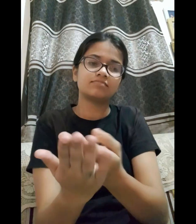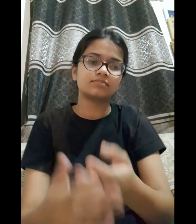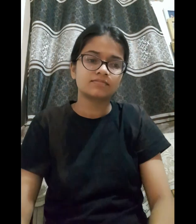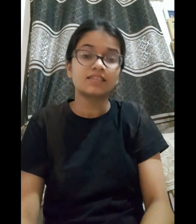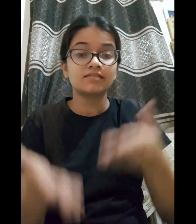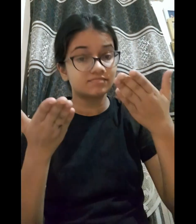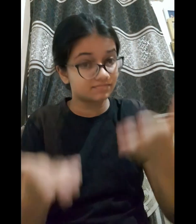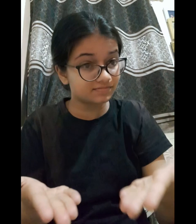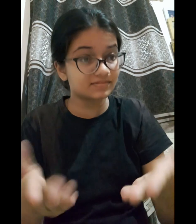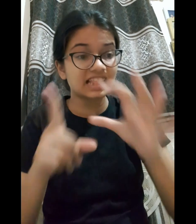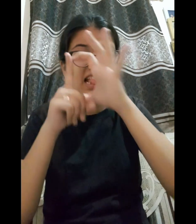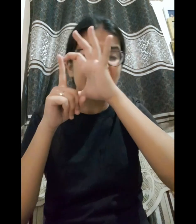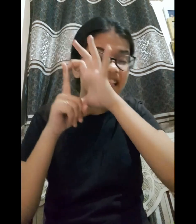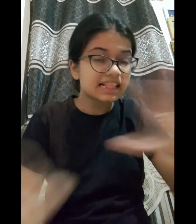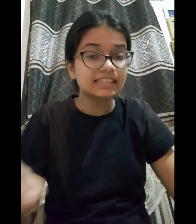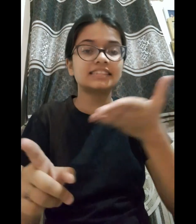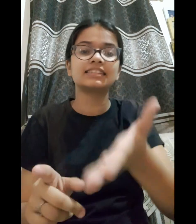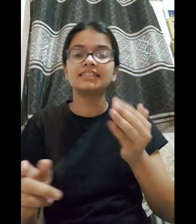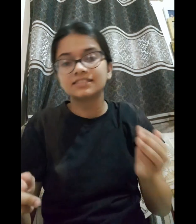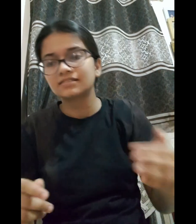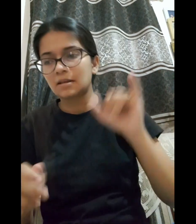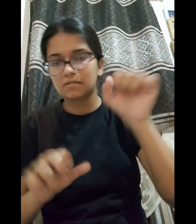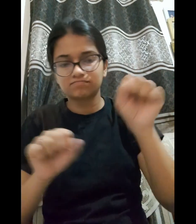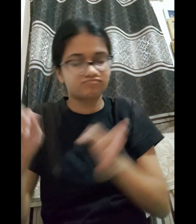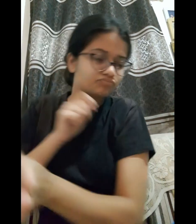this is a dangerous turn which you have to